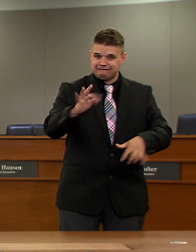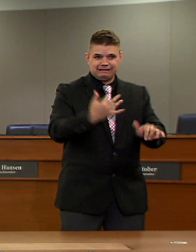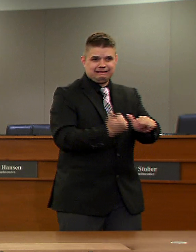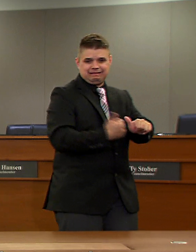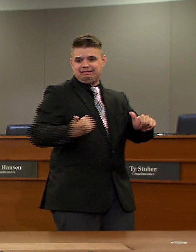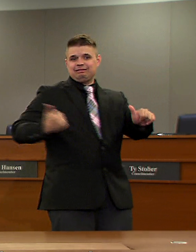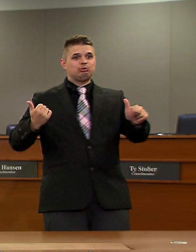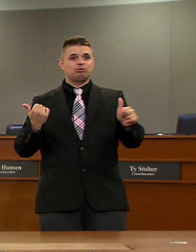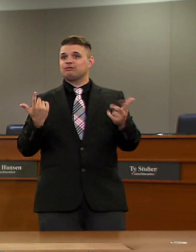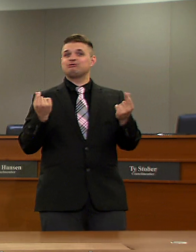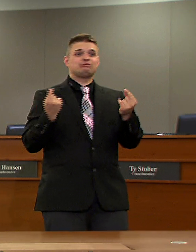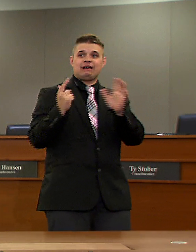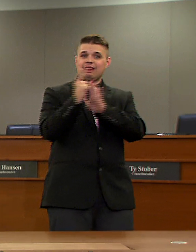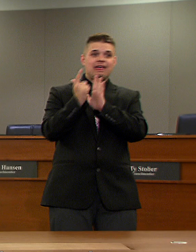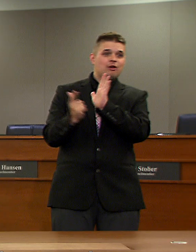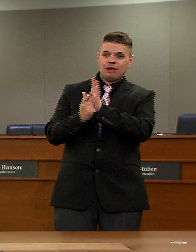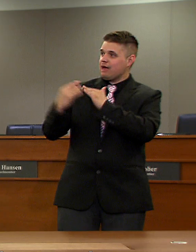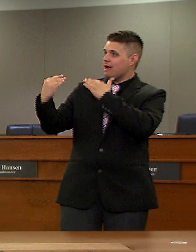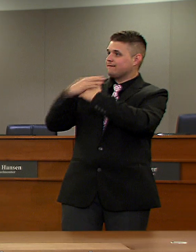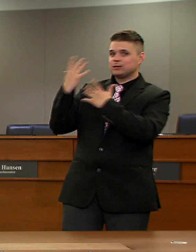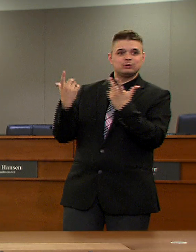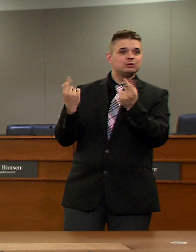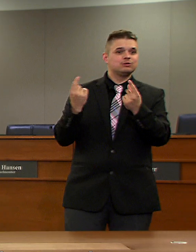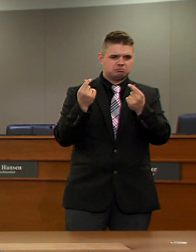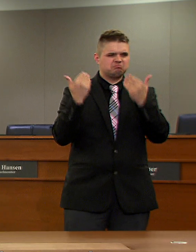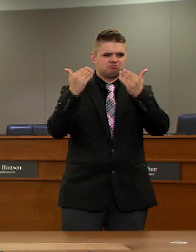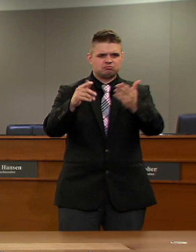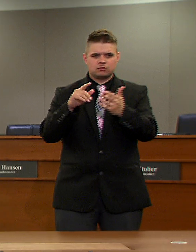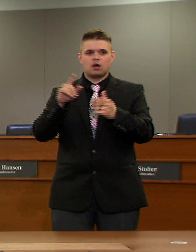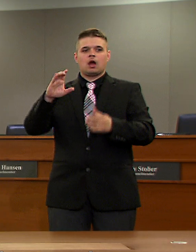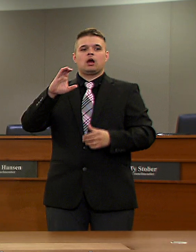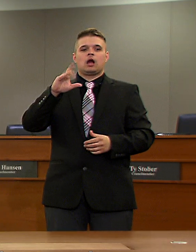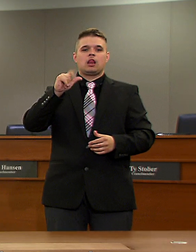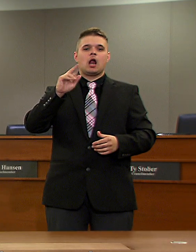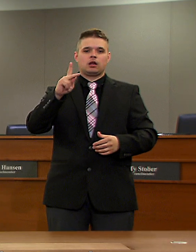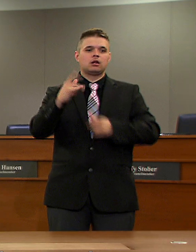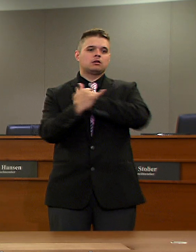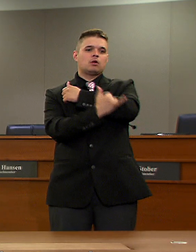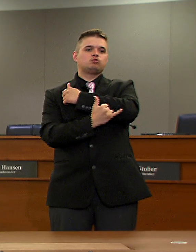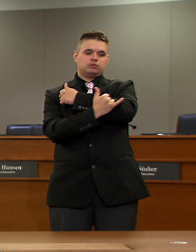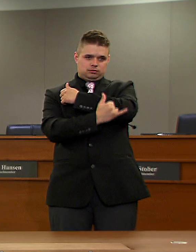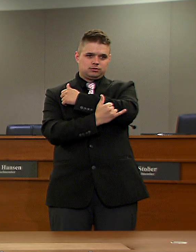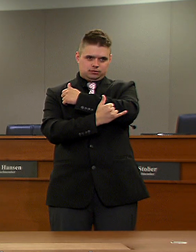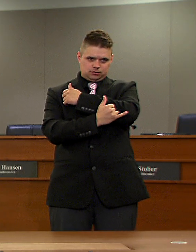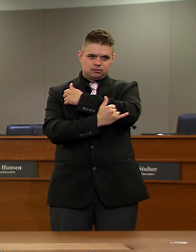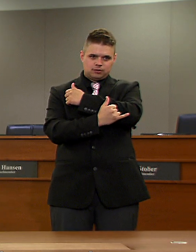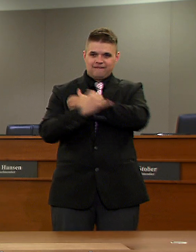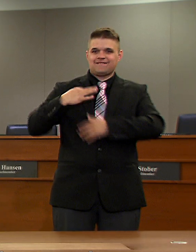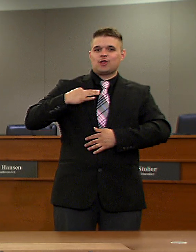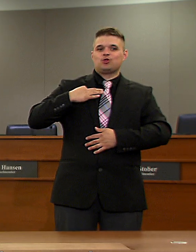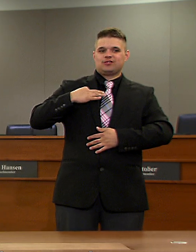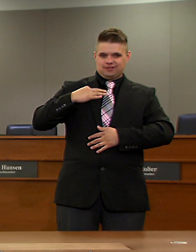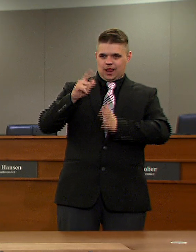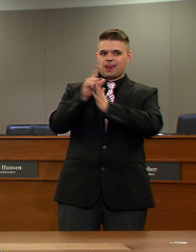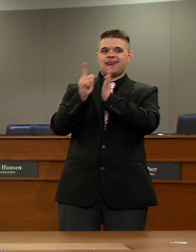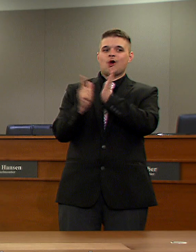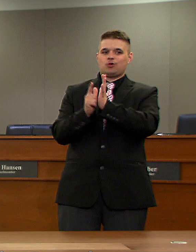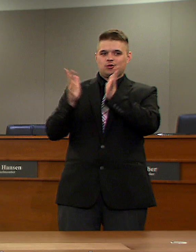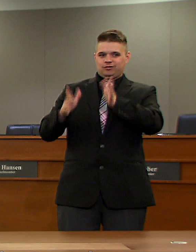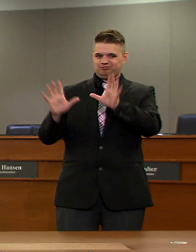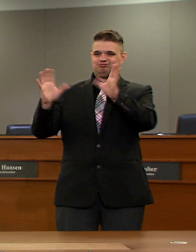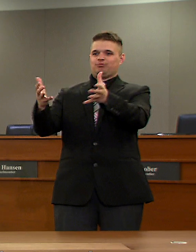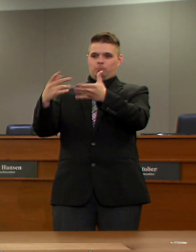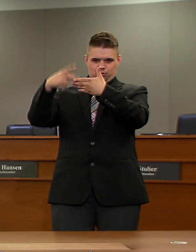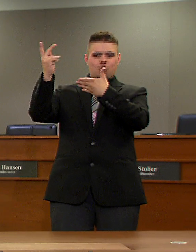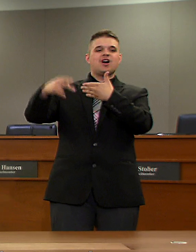legal advice, you can contact the Clark County Volunteer Lawyer Program or